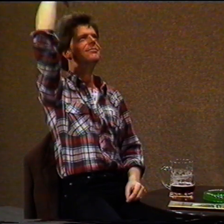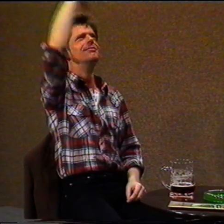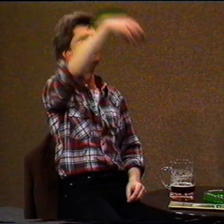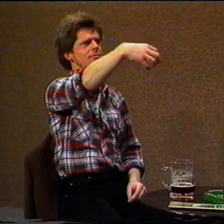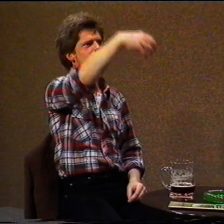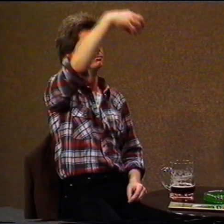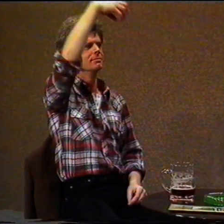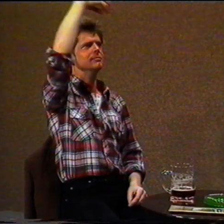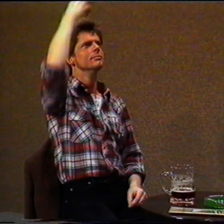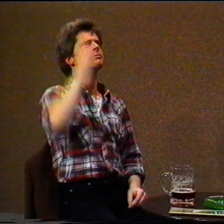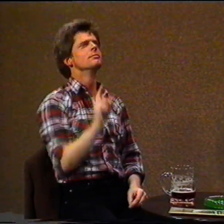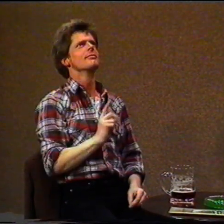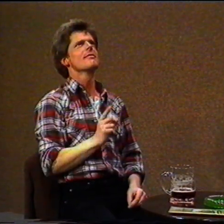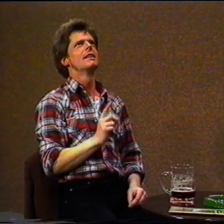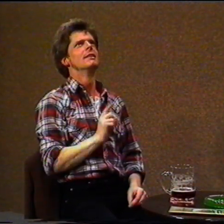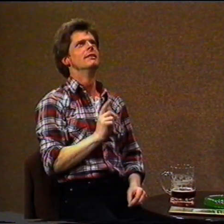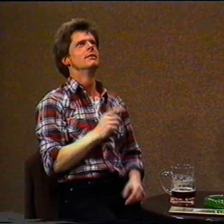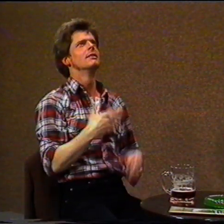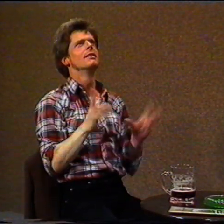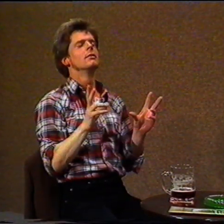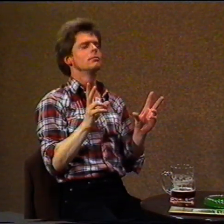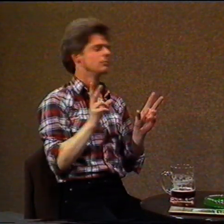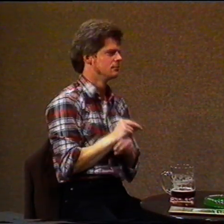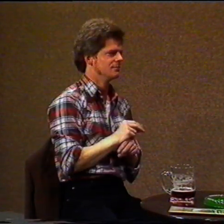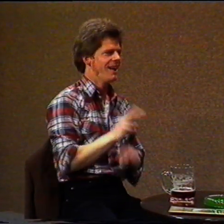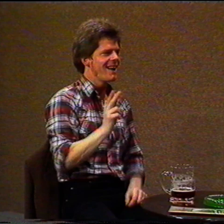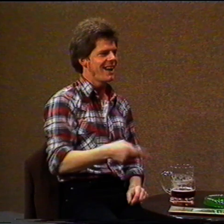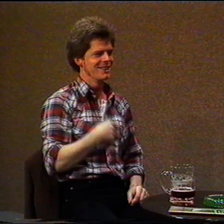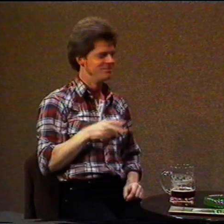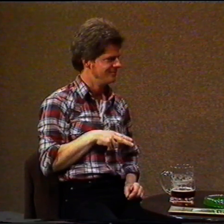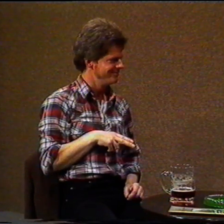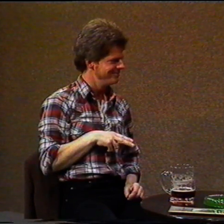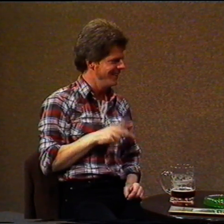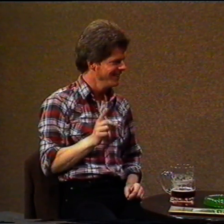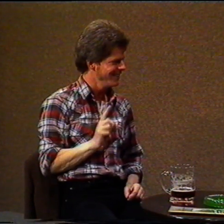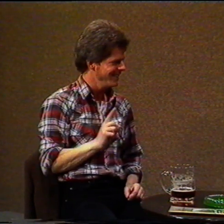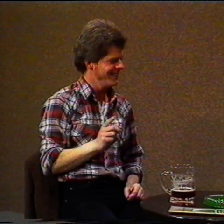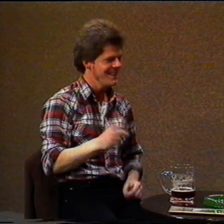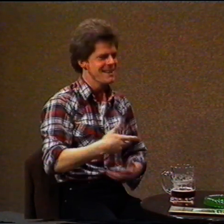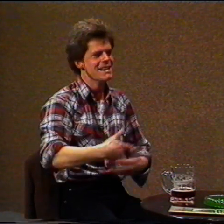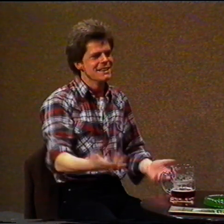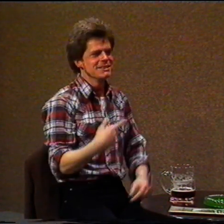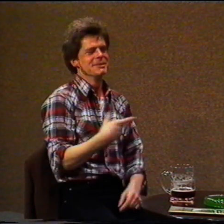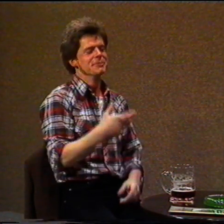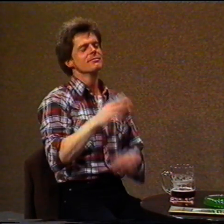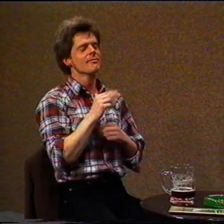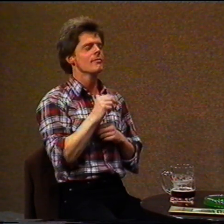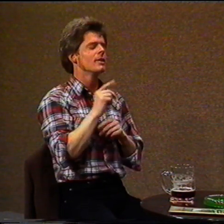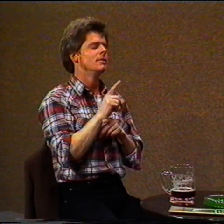his head. He said, what are they? Anyway, he flashed again, and I looked at him again and said, what's it about?